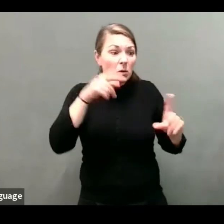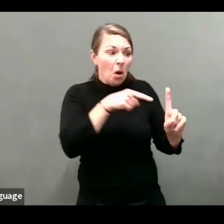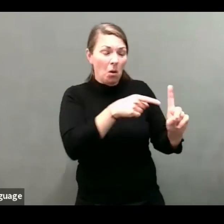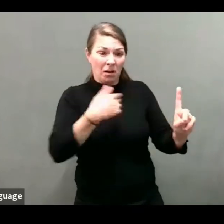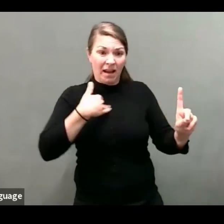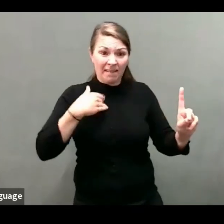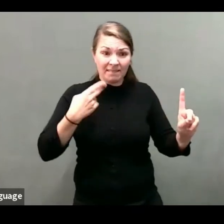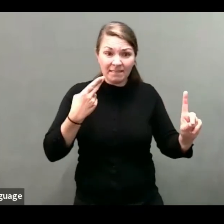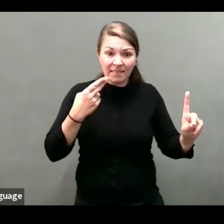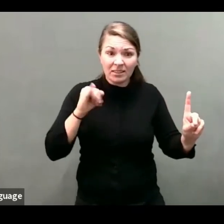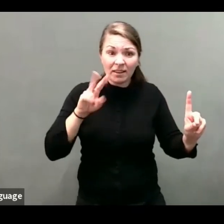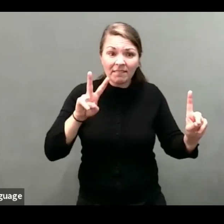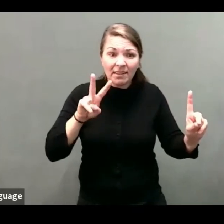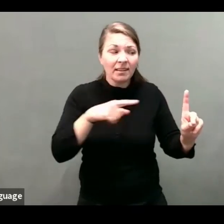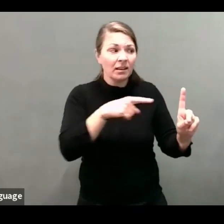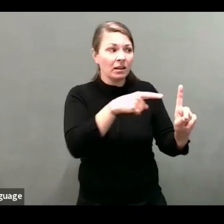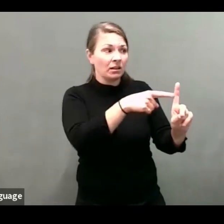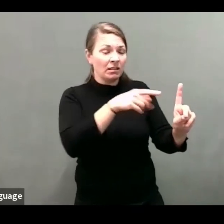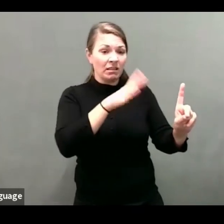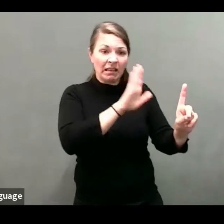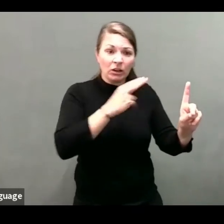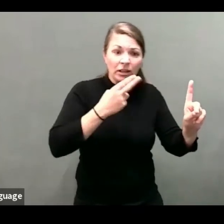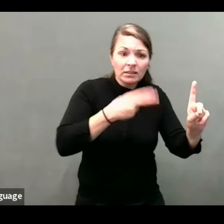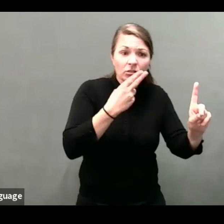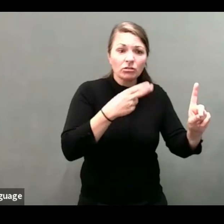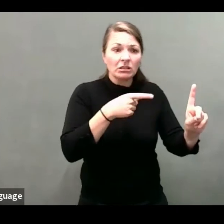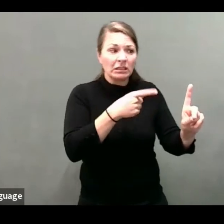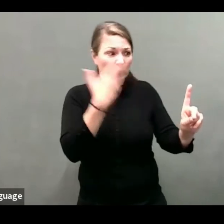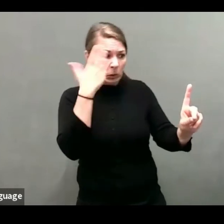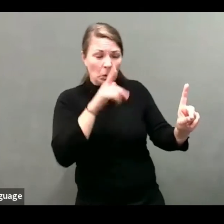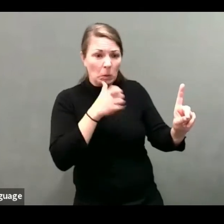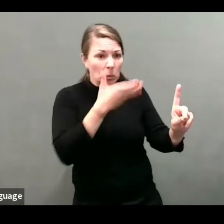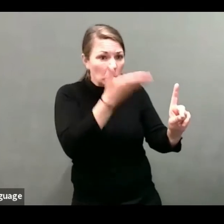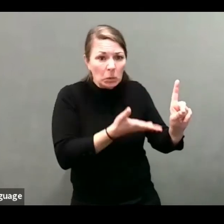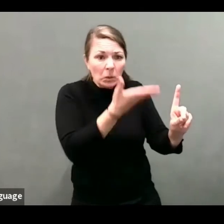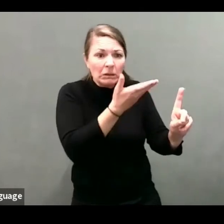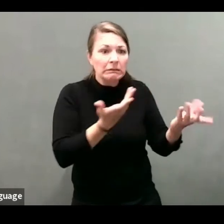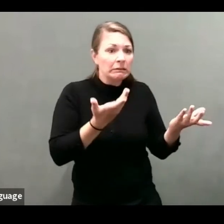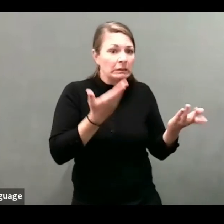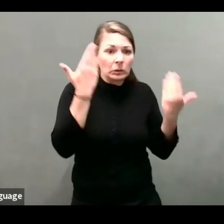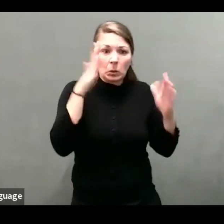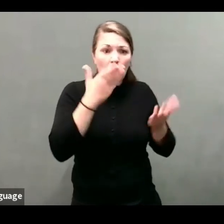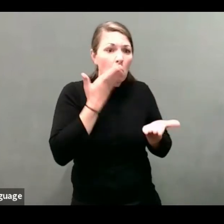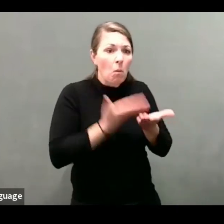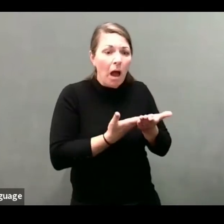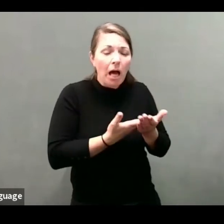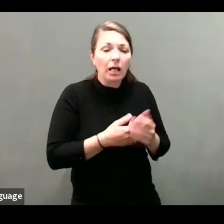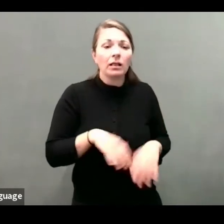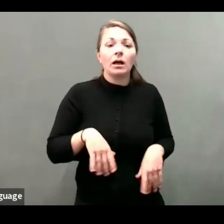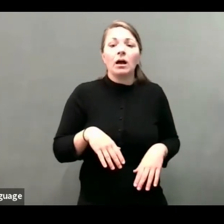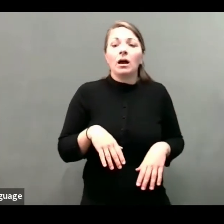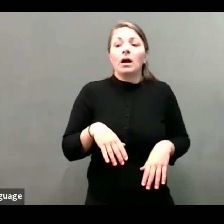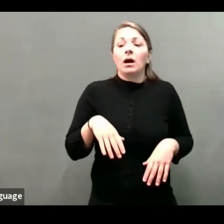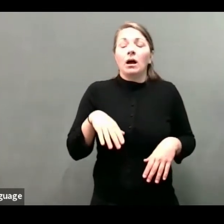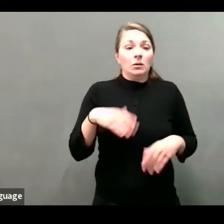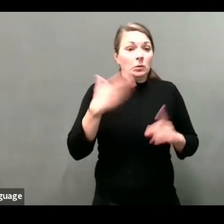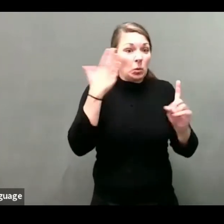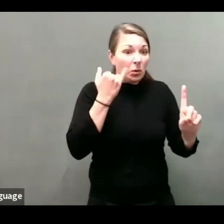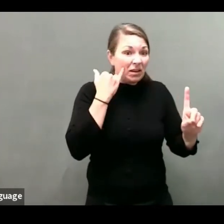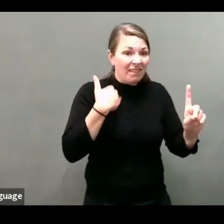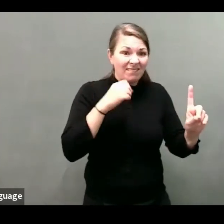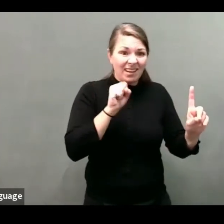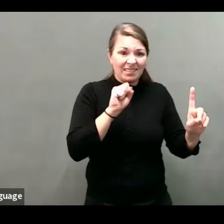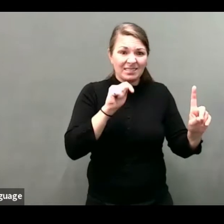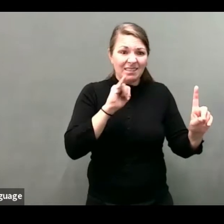sexual history of that person, or if there's any, concerns about sexually transmitted infections. So because those relationships really look different,